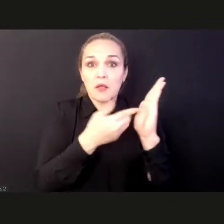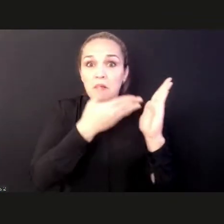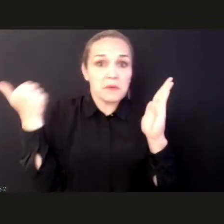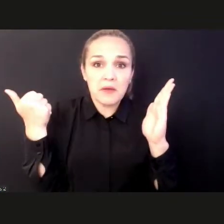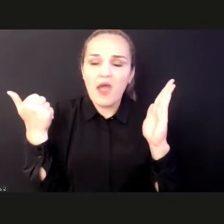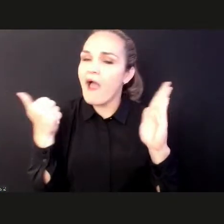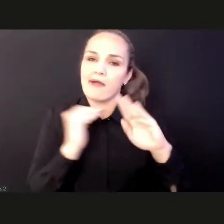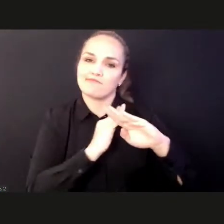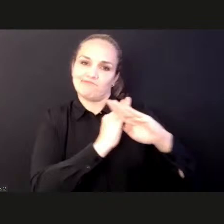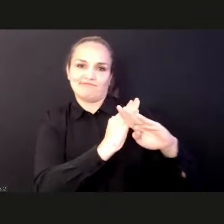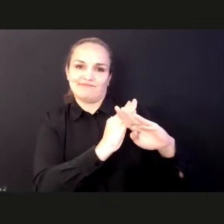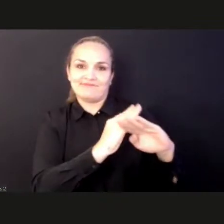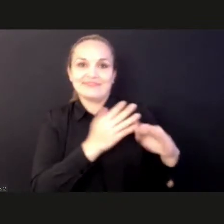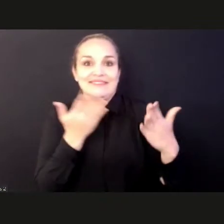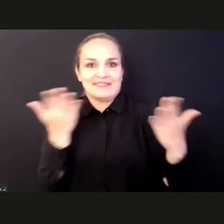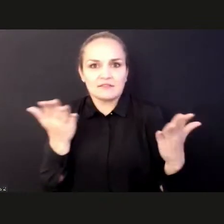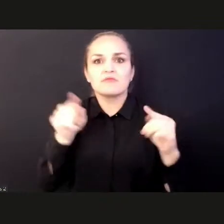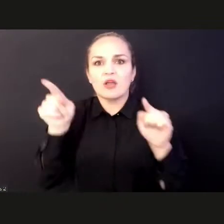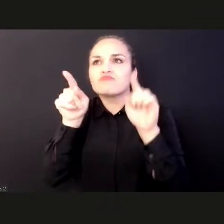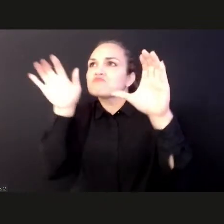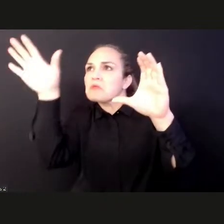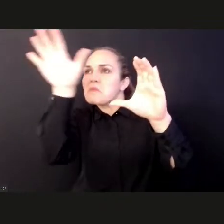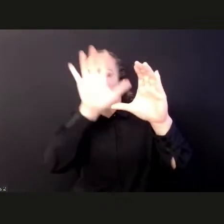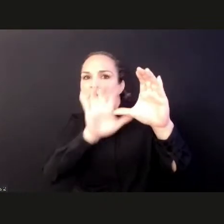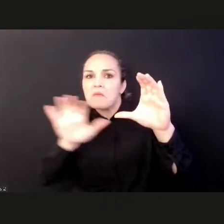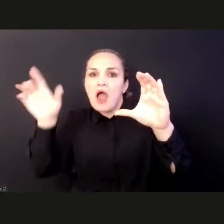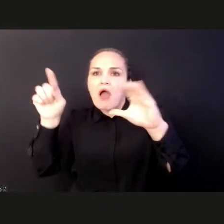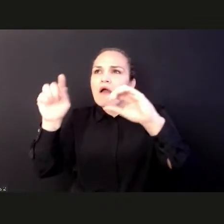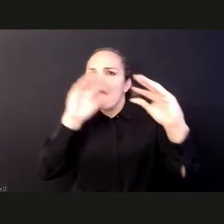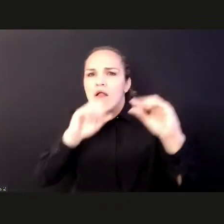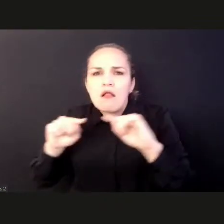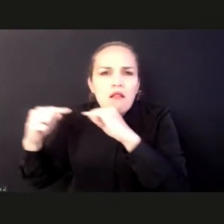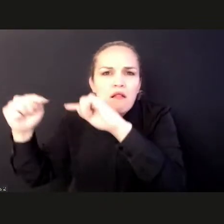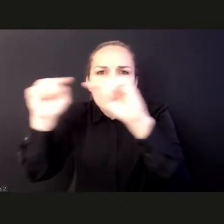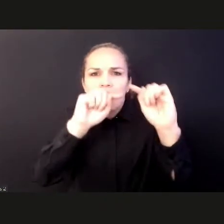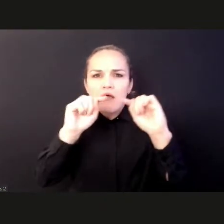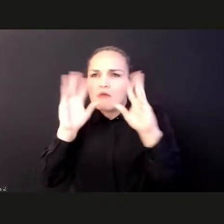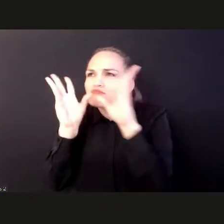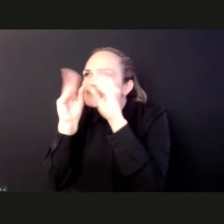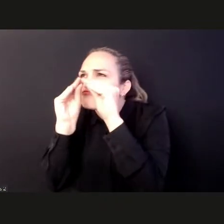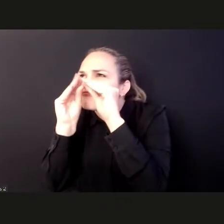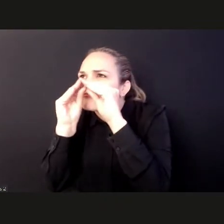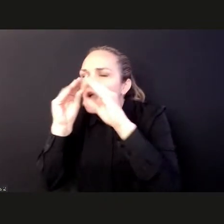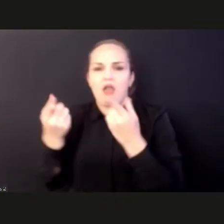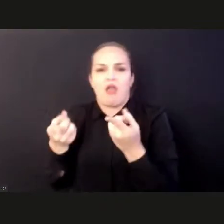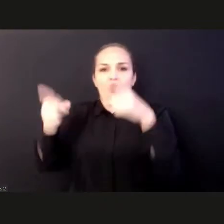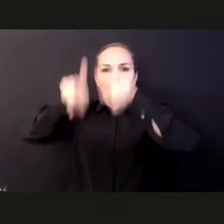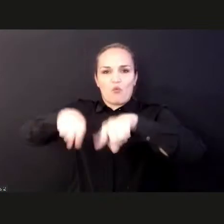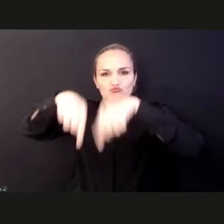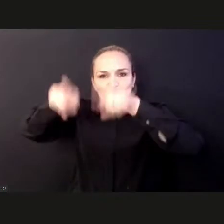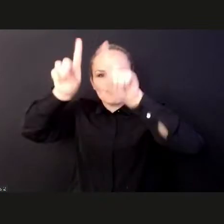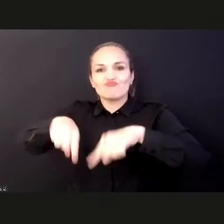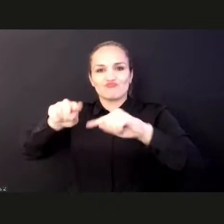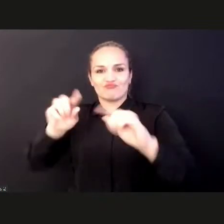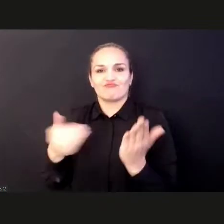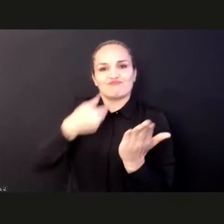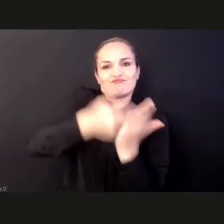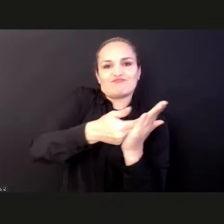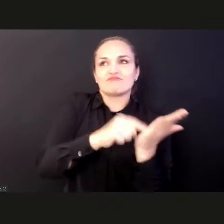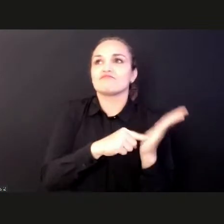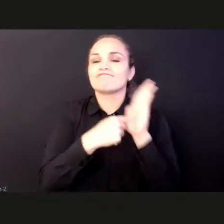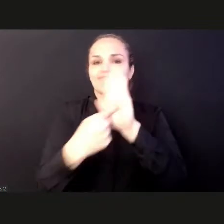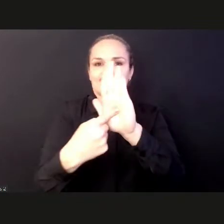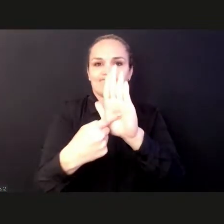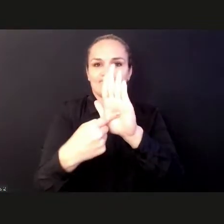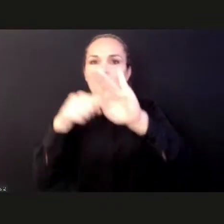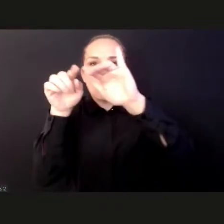status that is common and fully interoperable across all those countries. The UK is a great example of the government